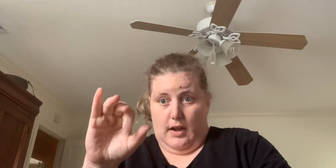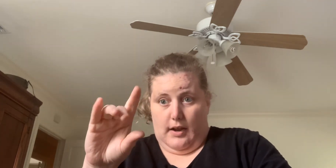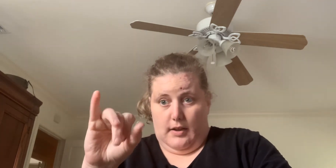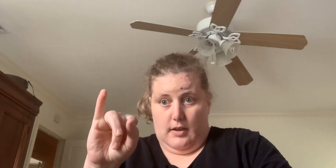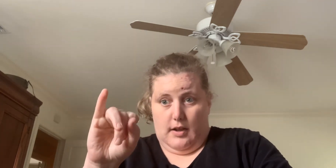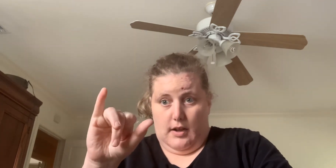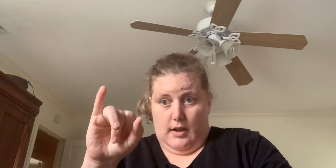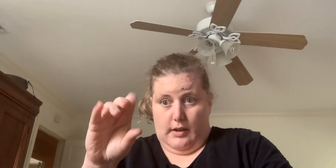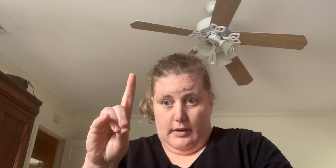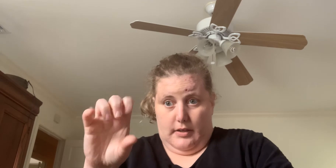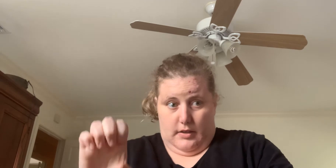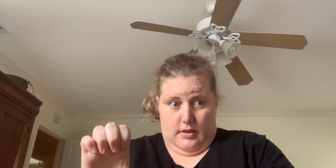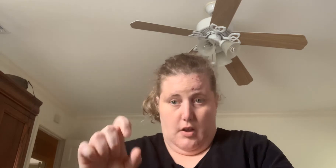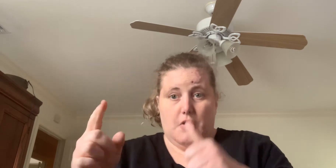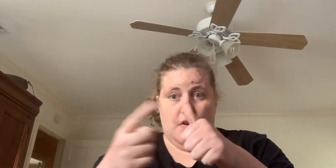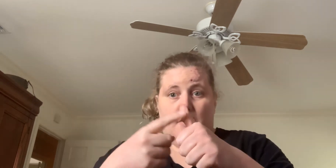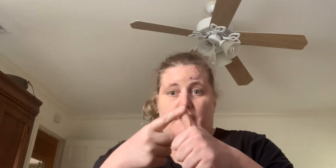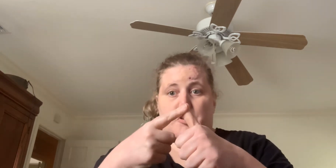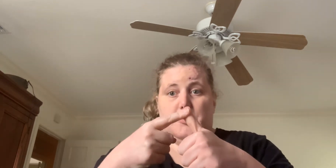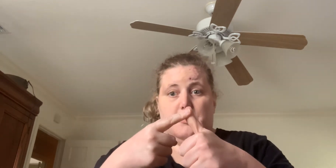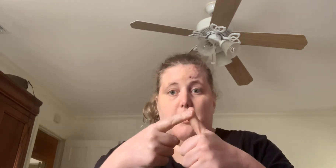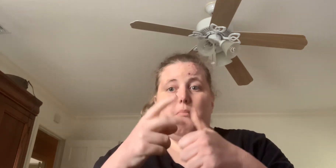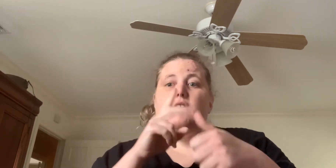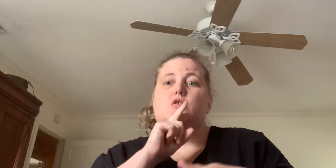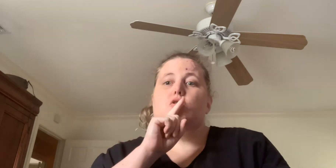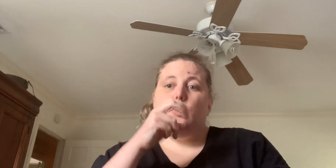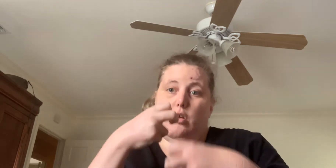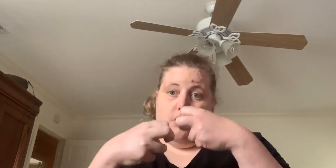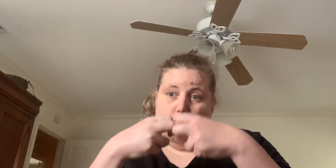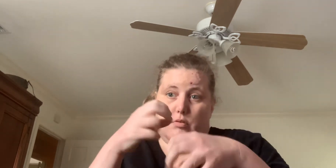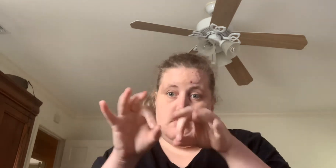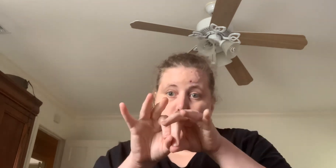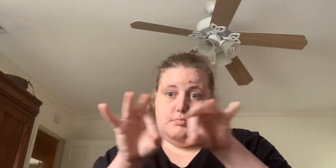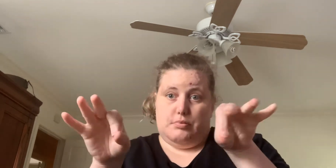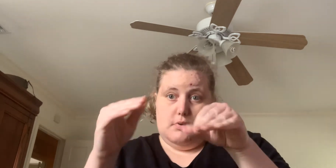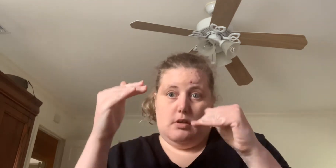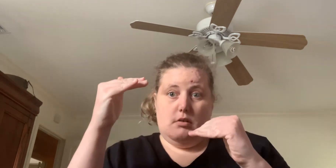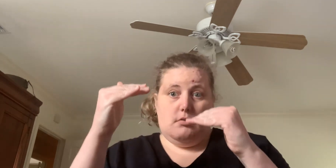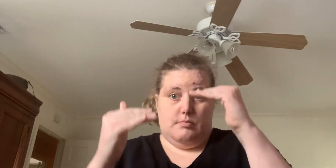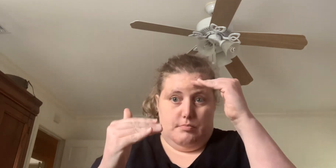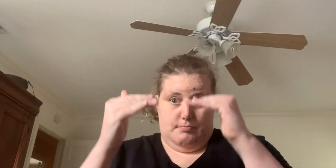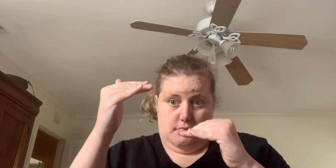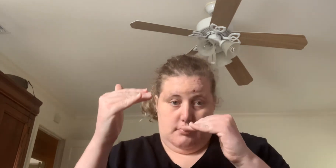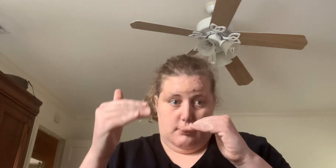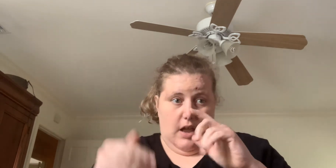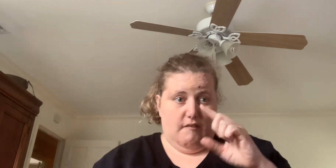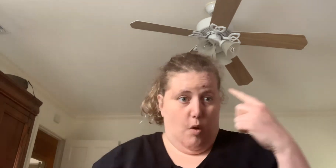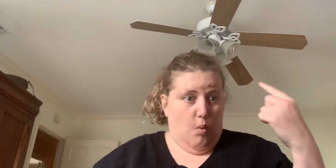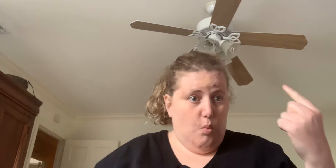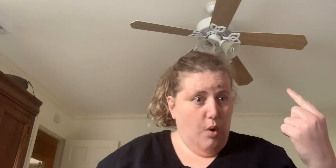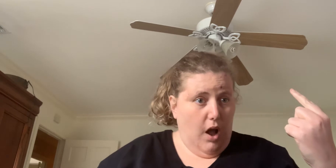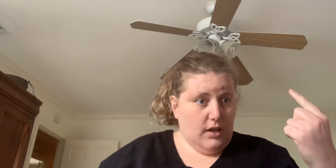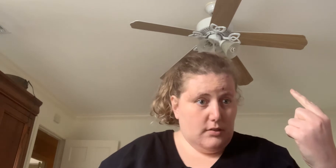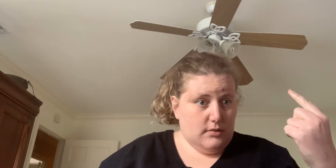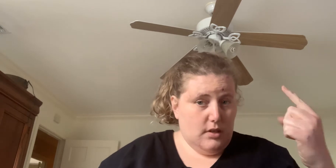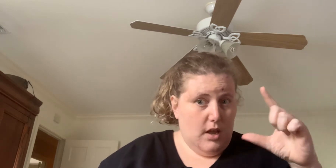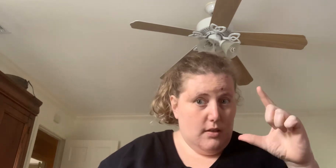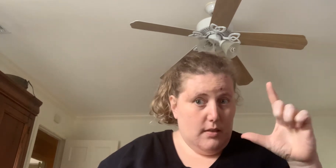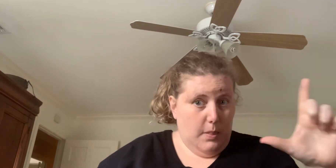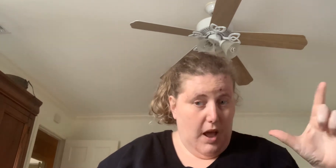off. So if we look here, we have 1 aluminum on the left, and we have 2 on the right. We have 2